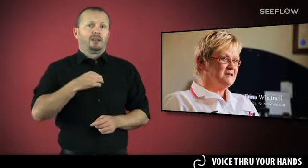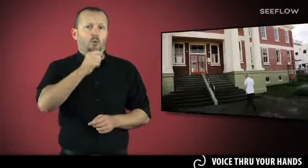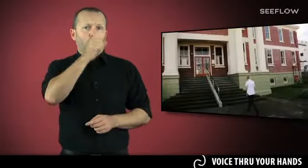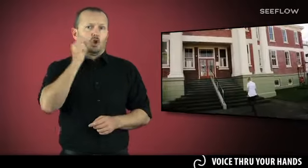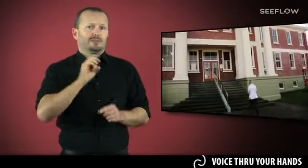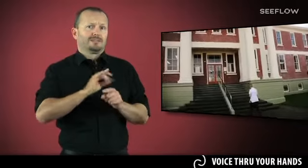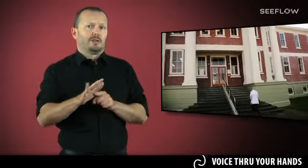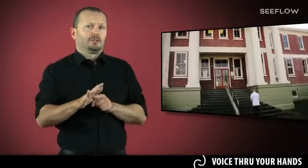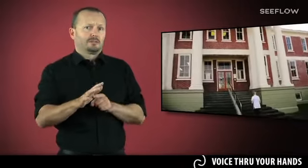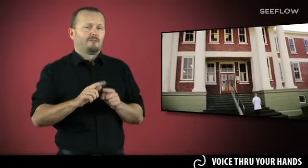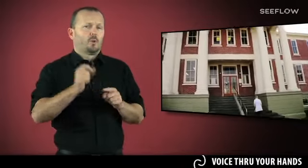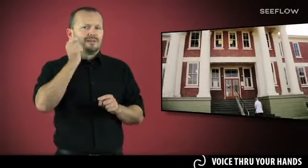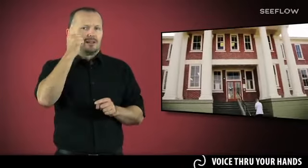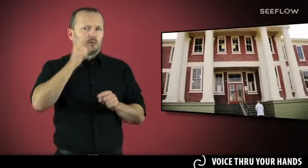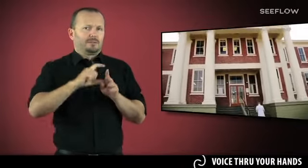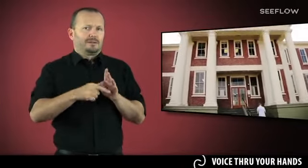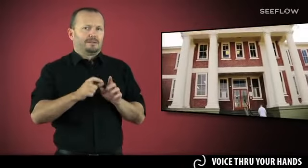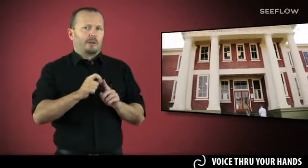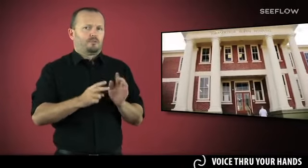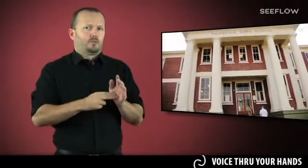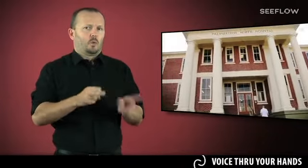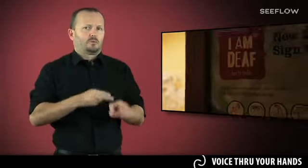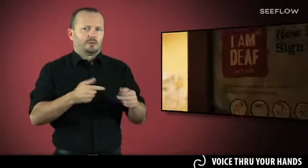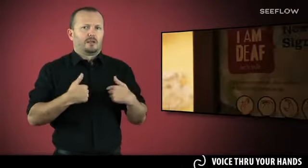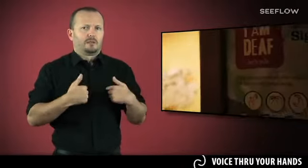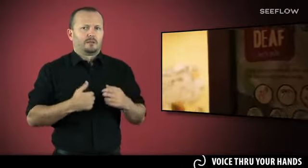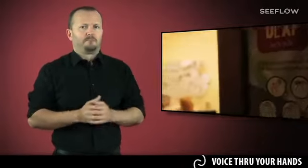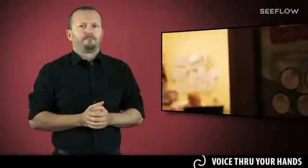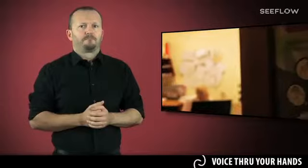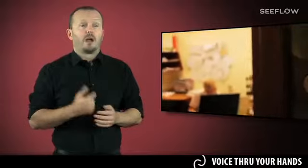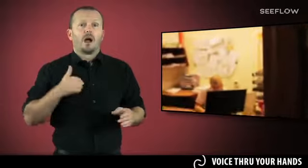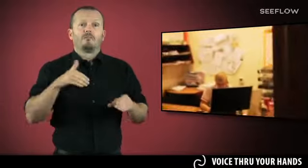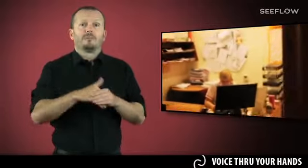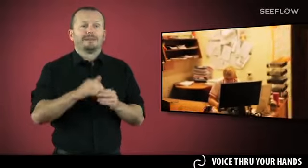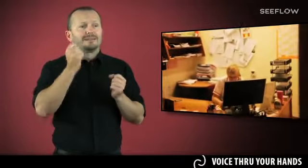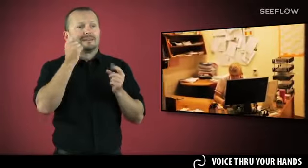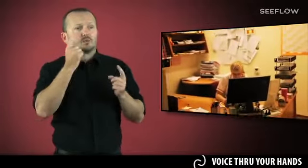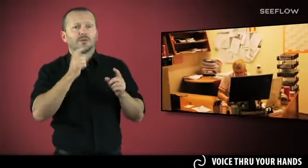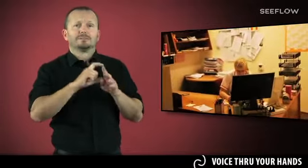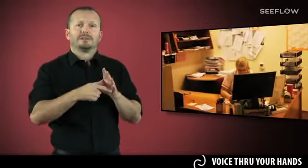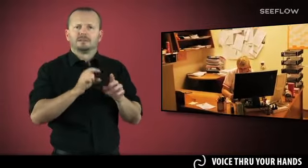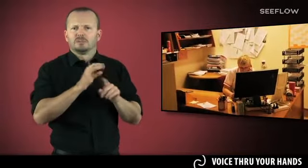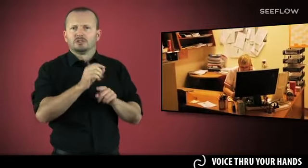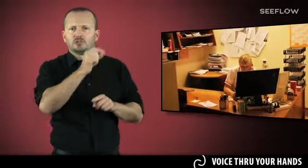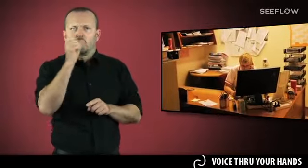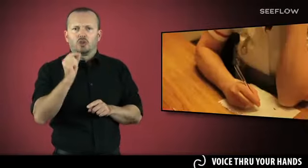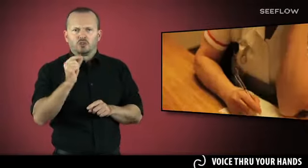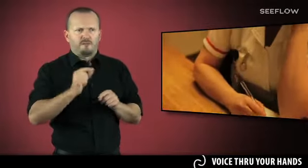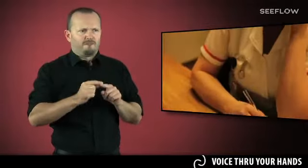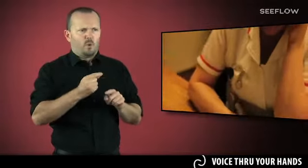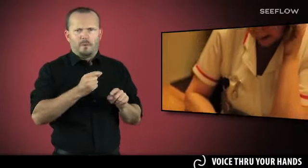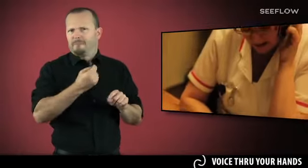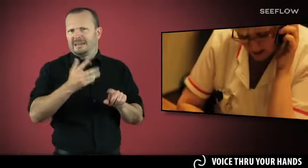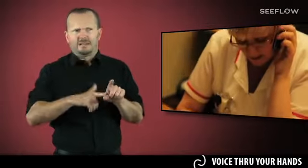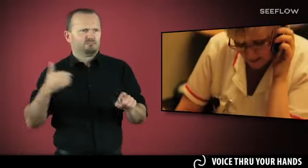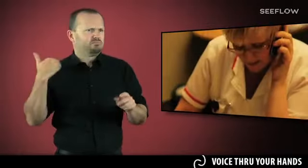Lead for Intellectual Disabilities at Palmerston North Hospital. I've been an intellectual disability nurse for 30 years and my whole passion inside and